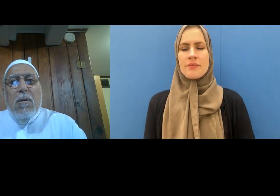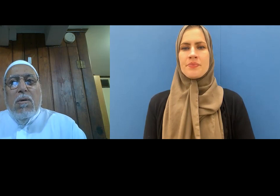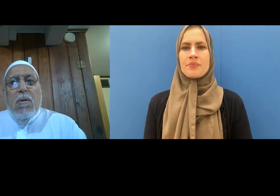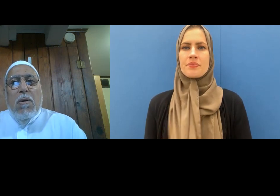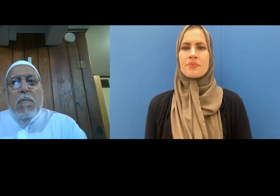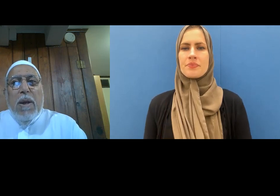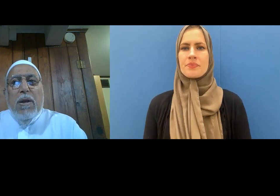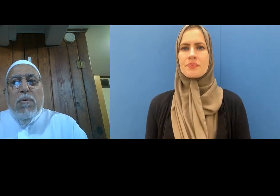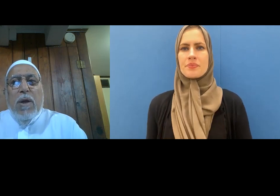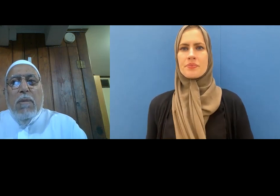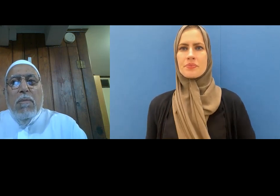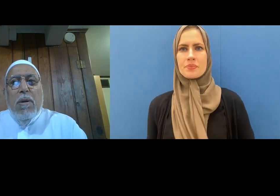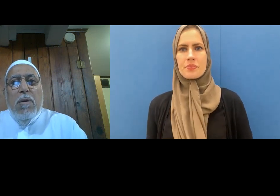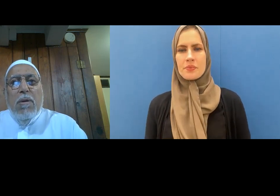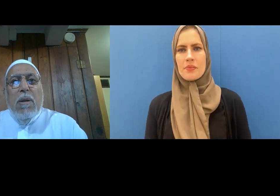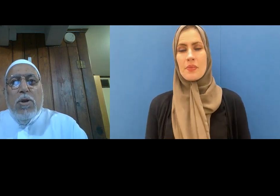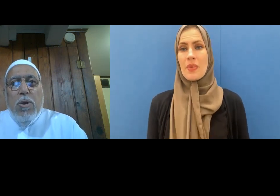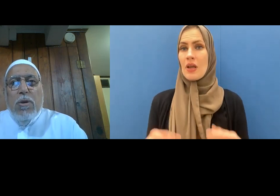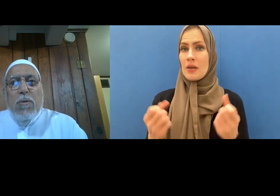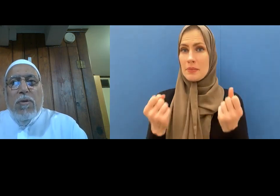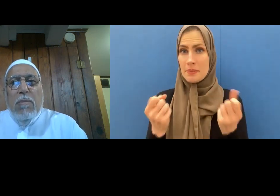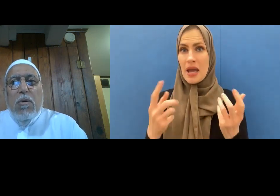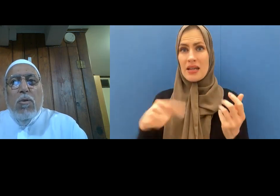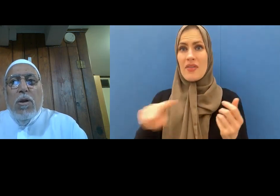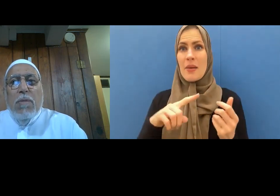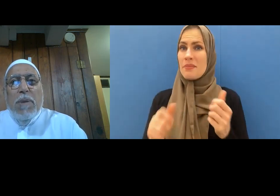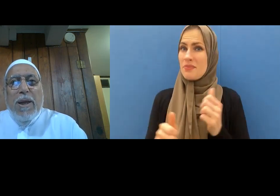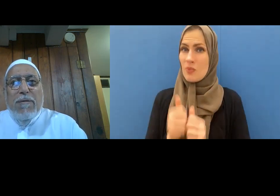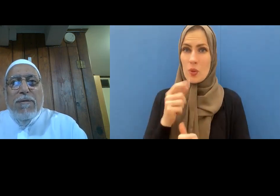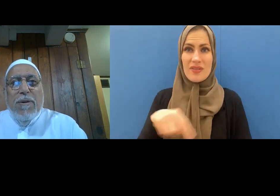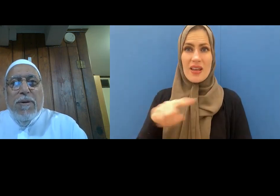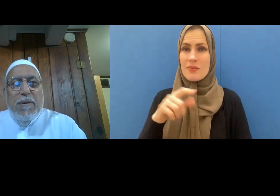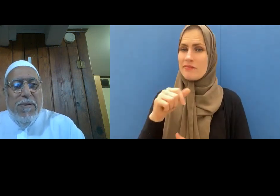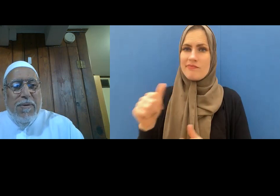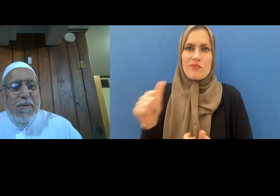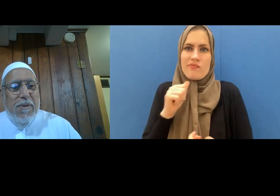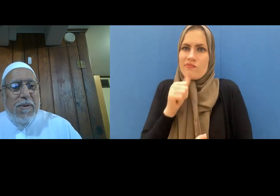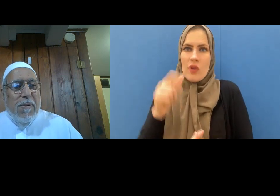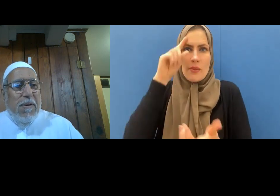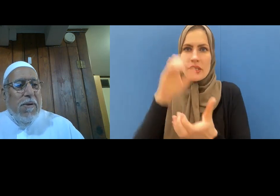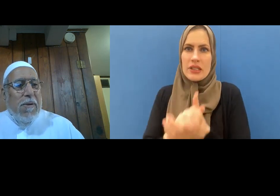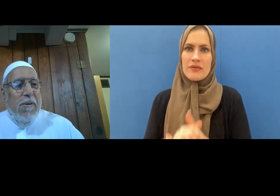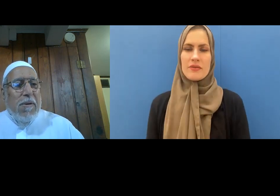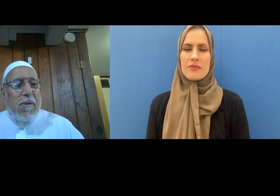And many of them, the majority of them, would not believe.